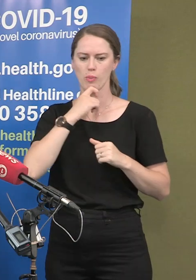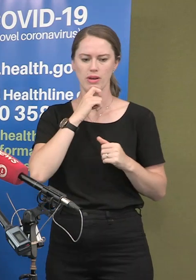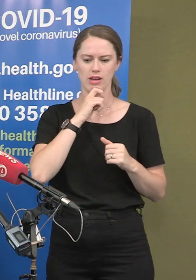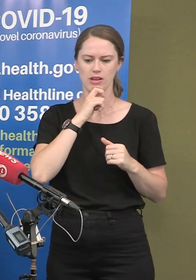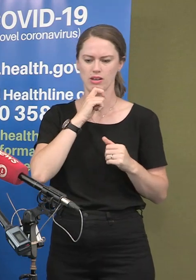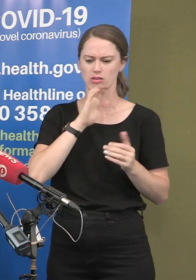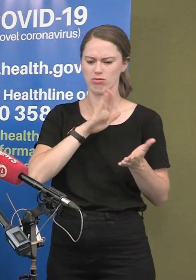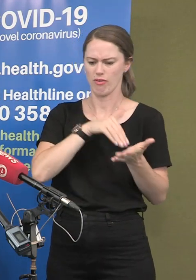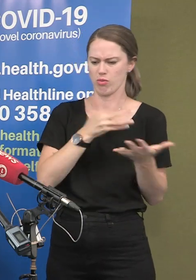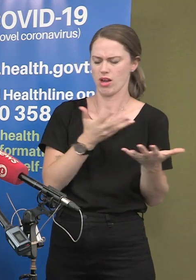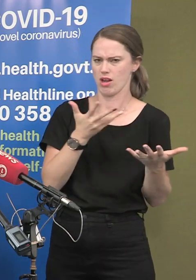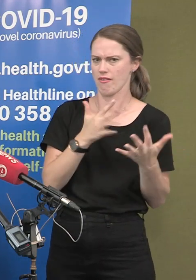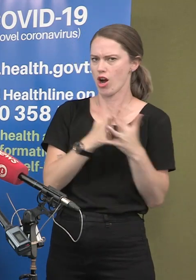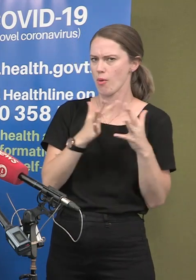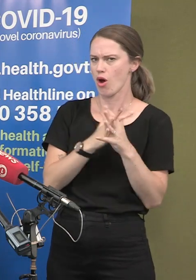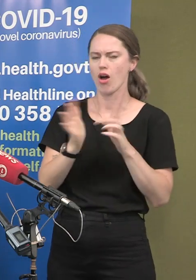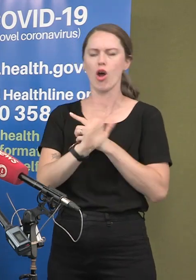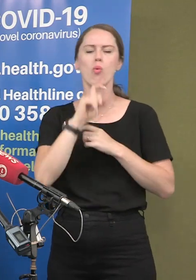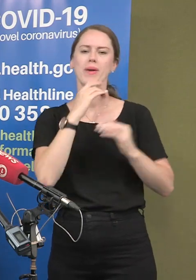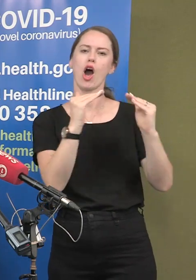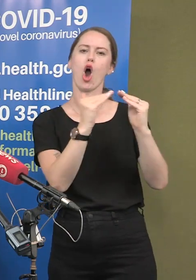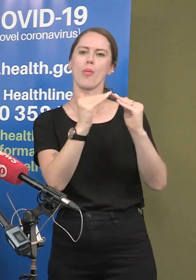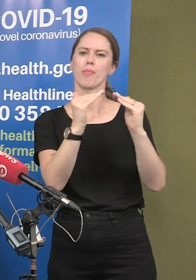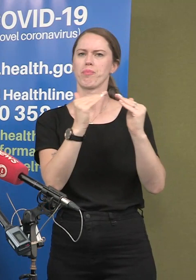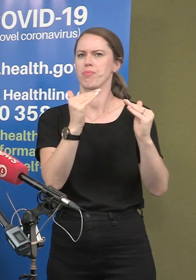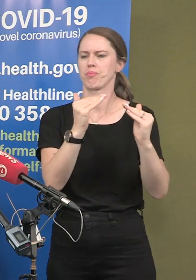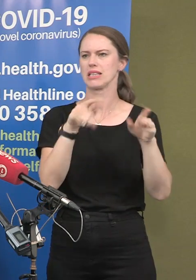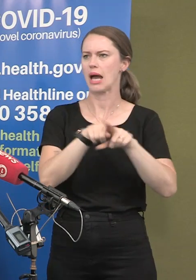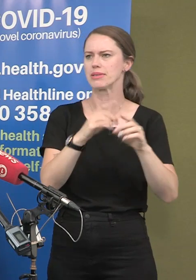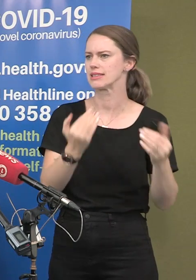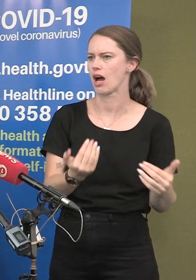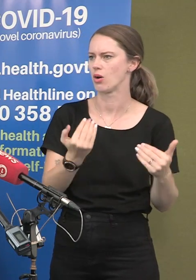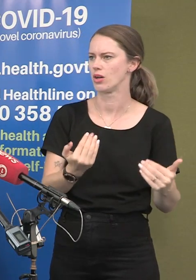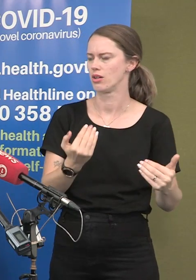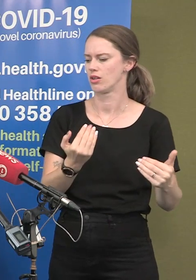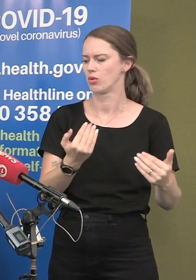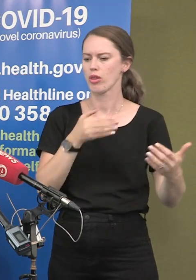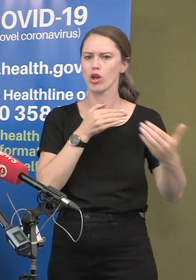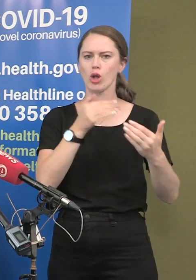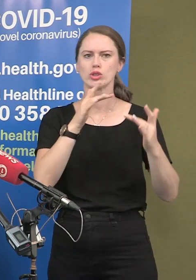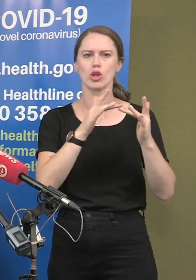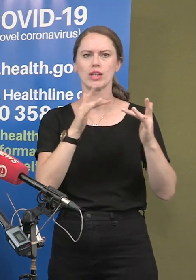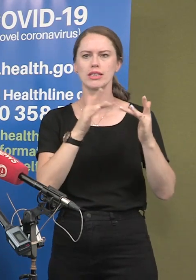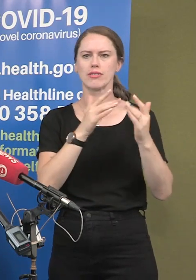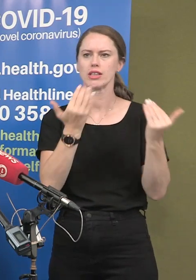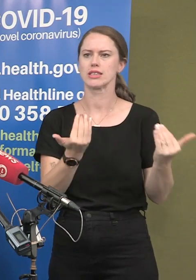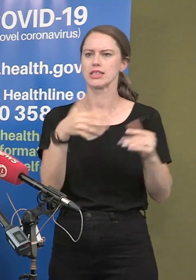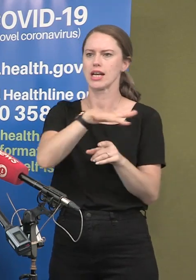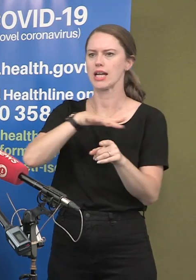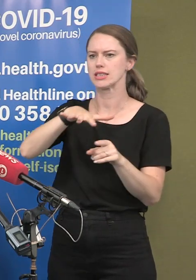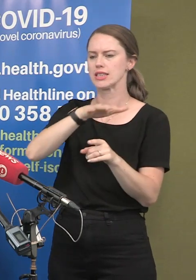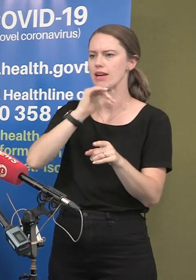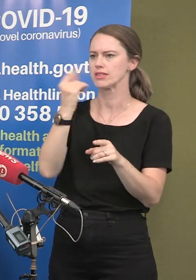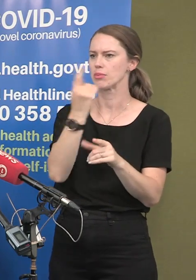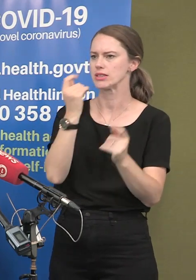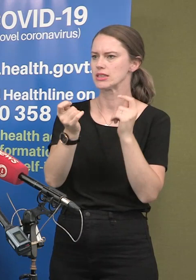At home, I would imagine, in that situation, and with regular contact, just as we are now with close contacts of our existing cases. So if